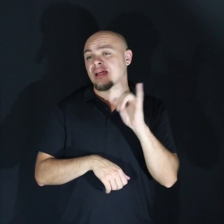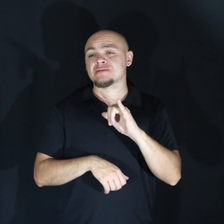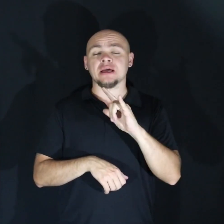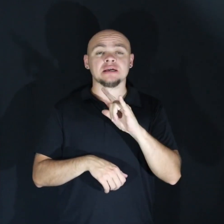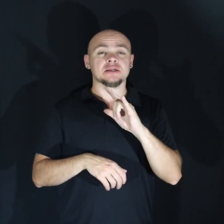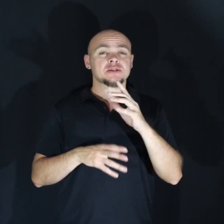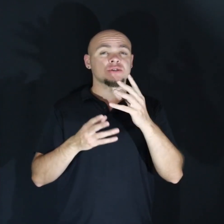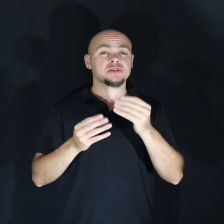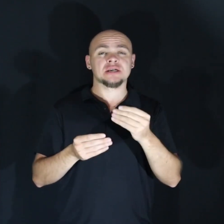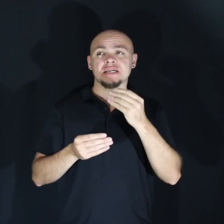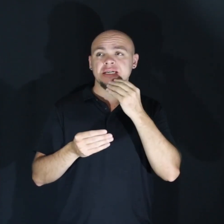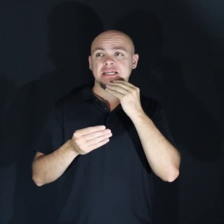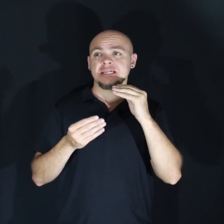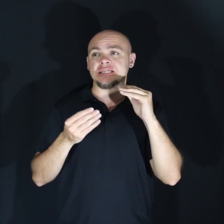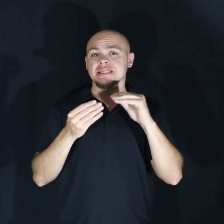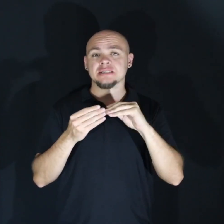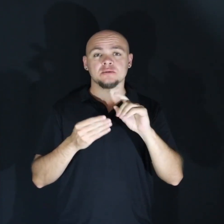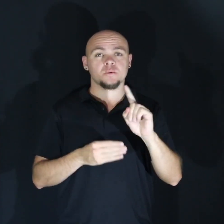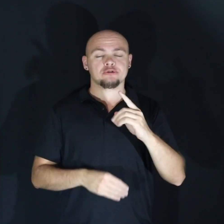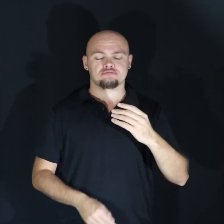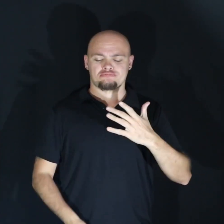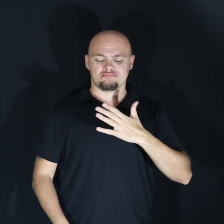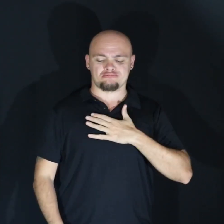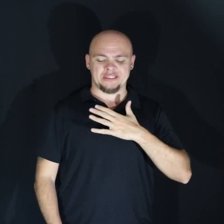gently right here.